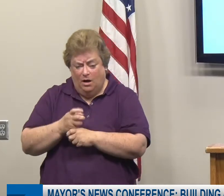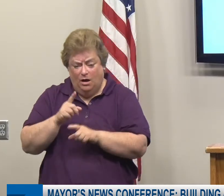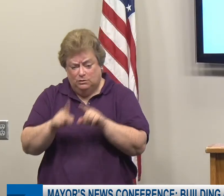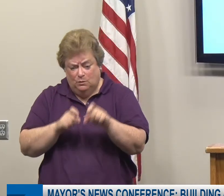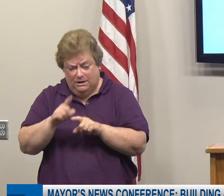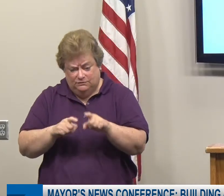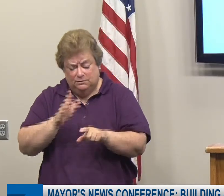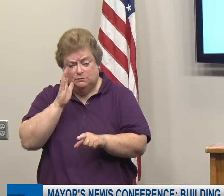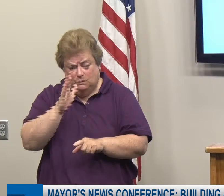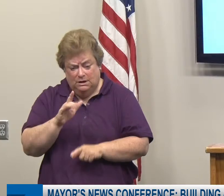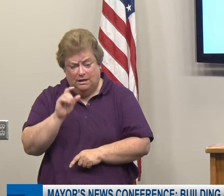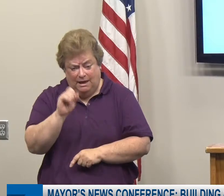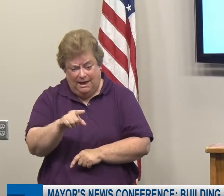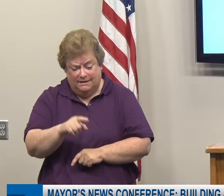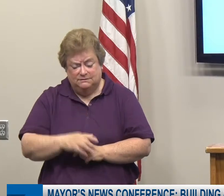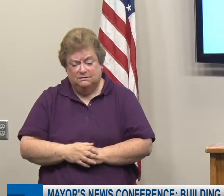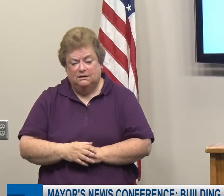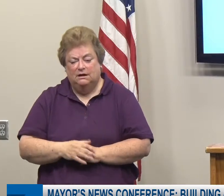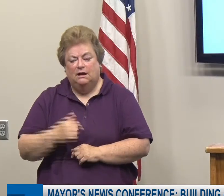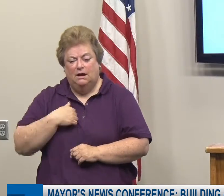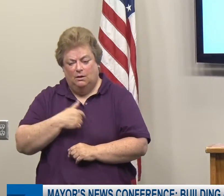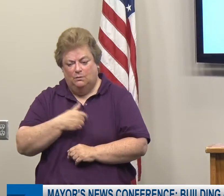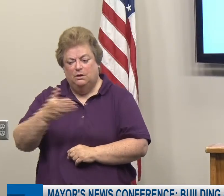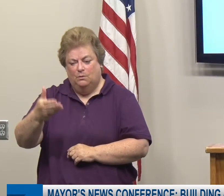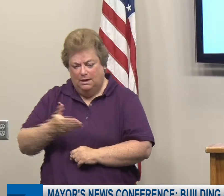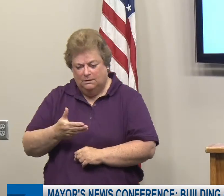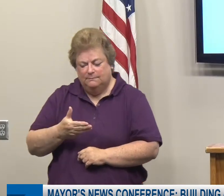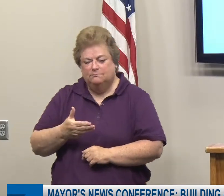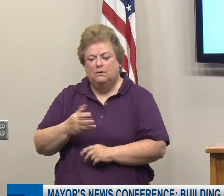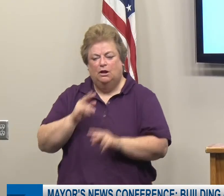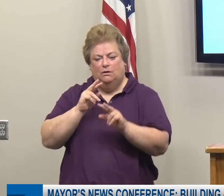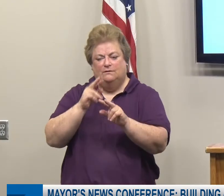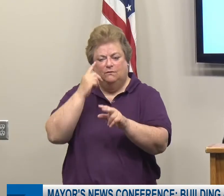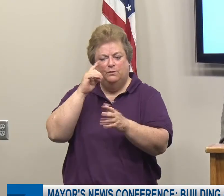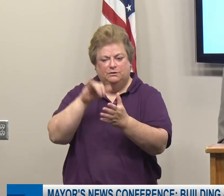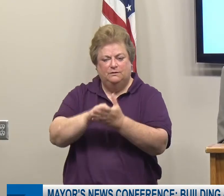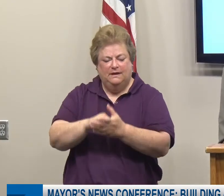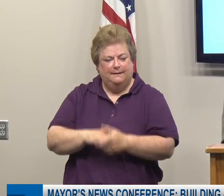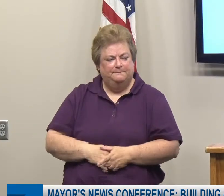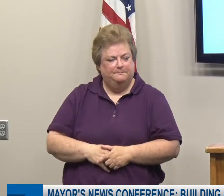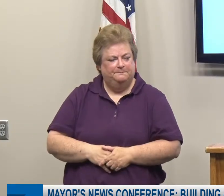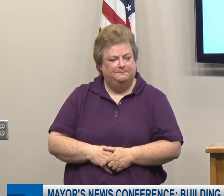asked, and that's something that we welcome and look forward to. Mayor?